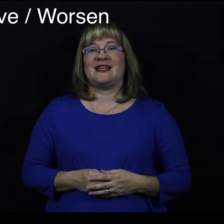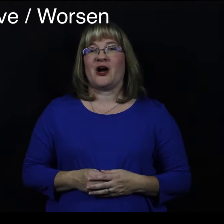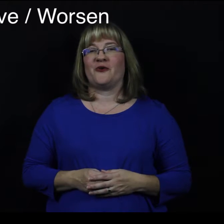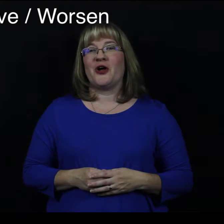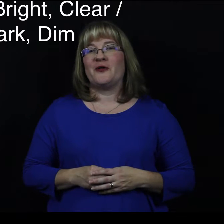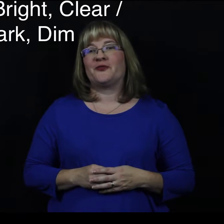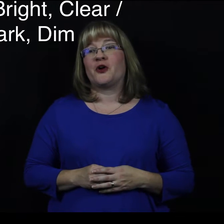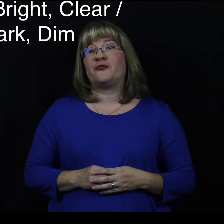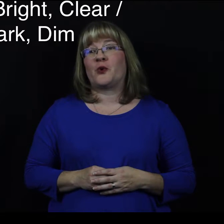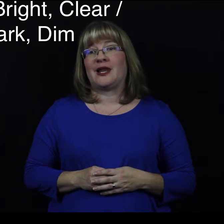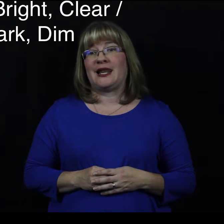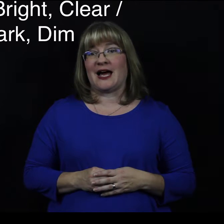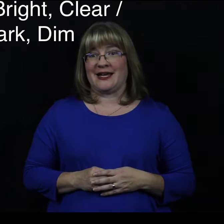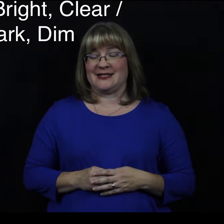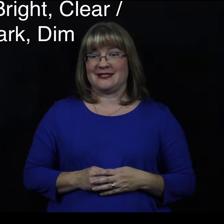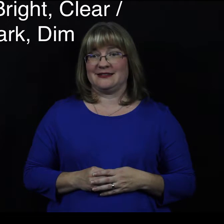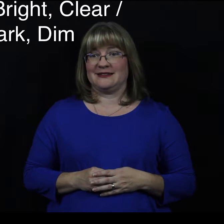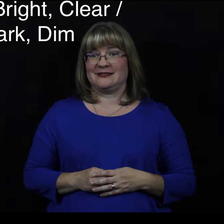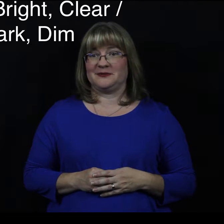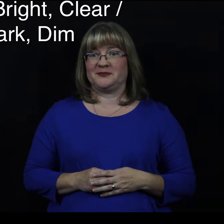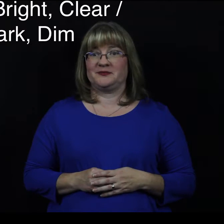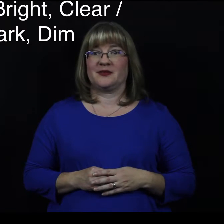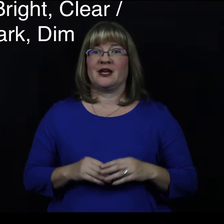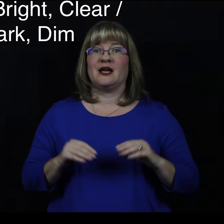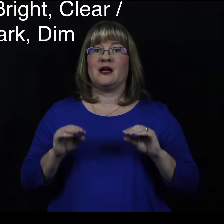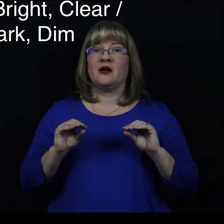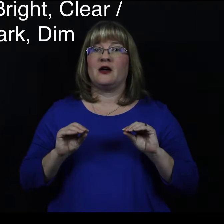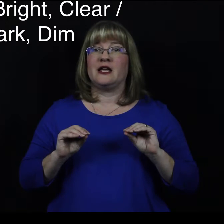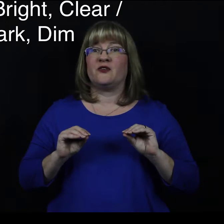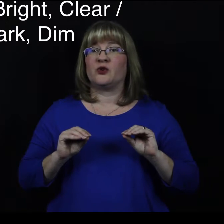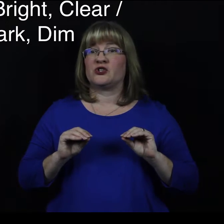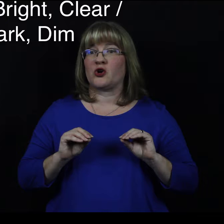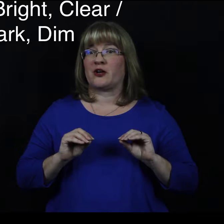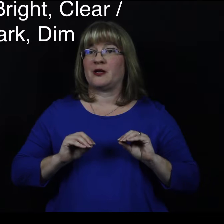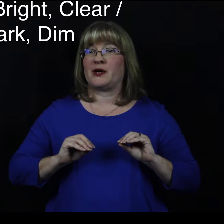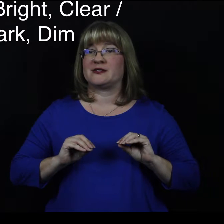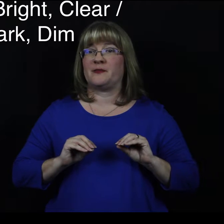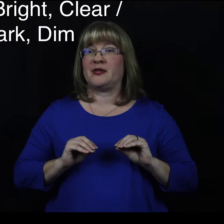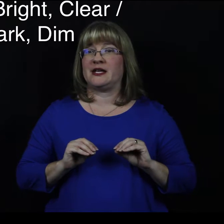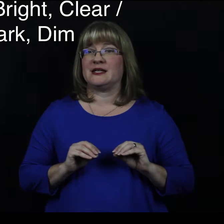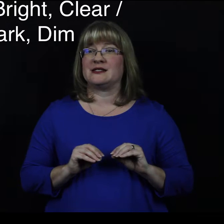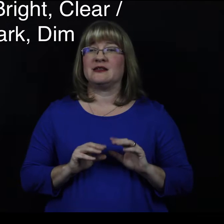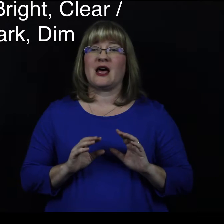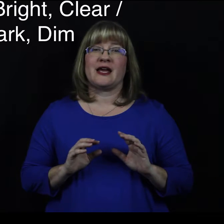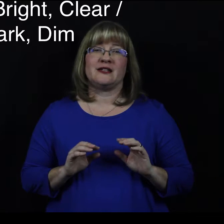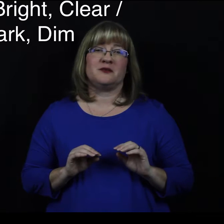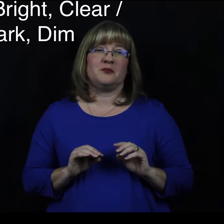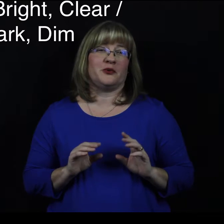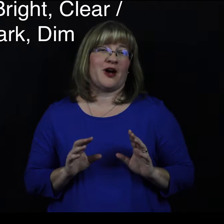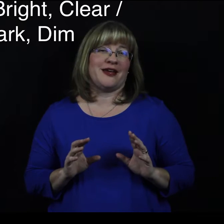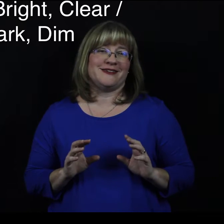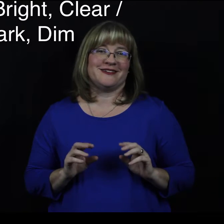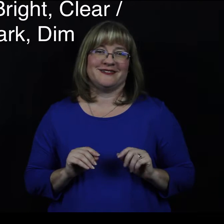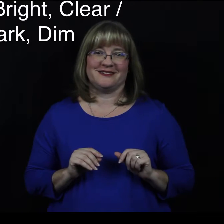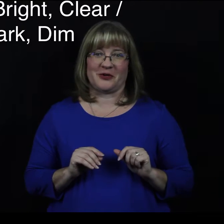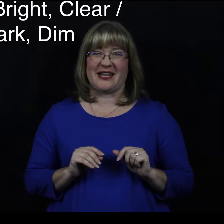Now, for light, if we're just talking about something is light, bright, okay,